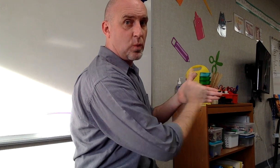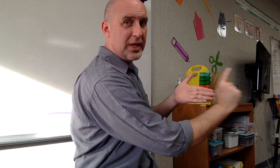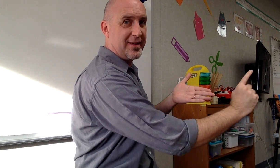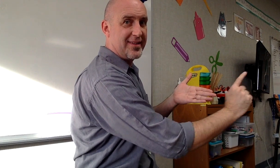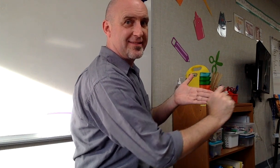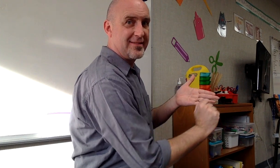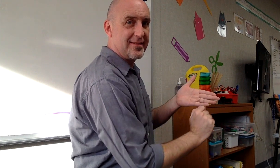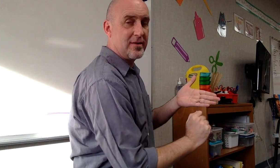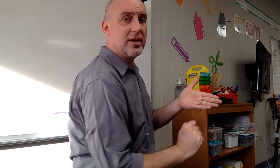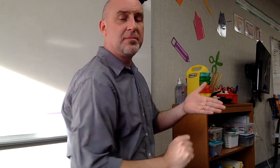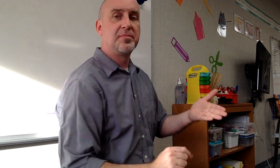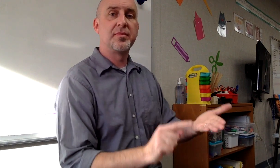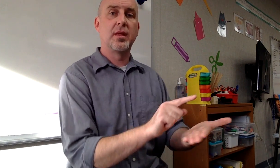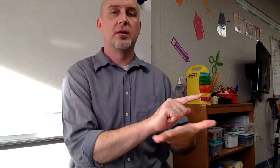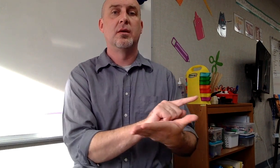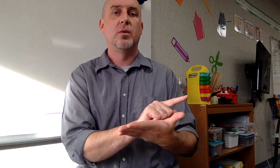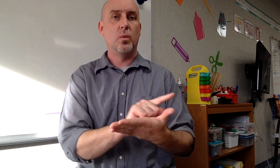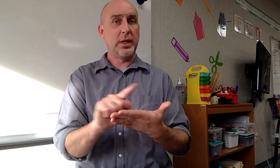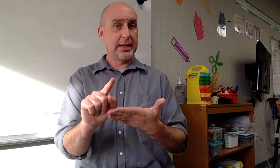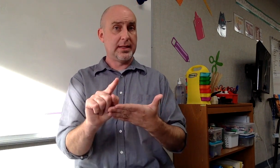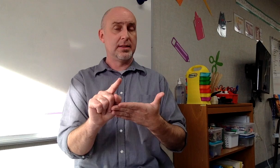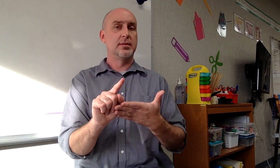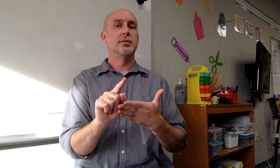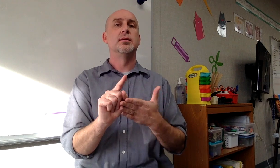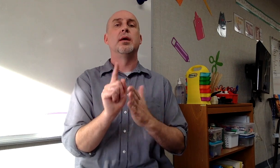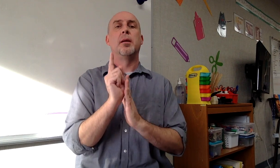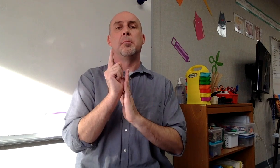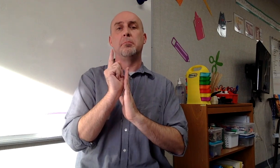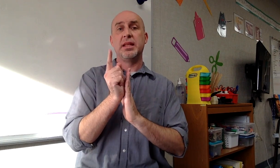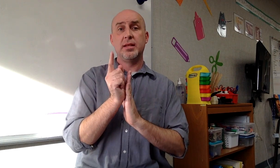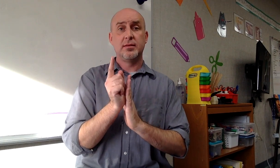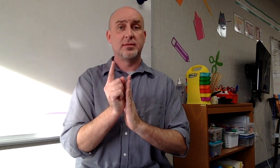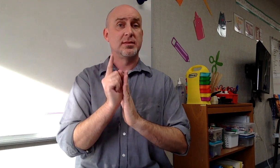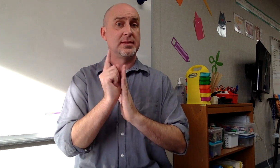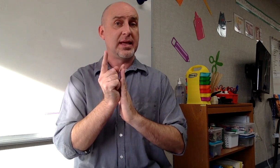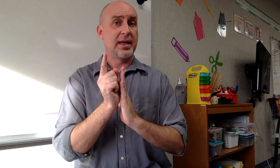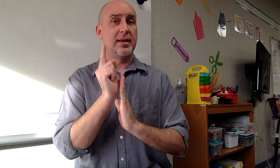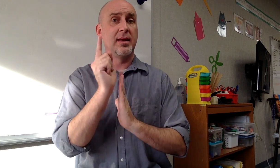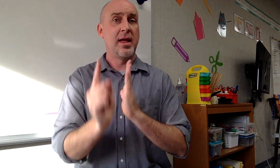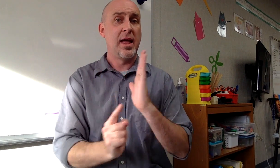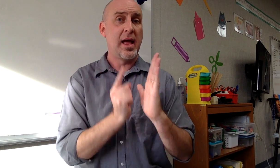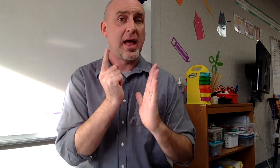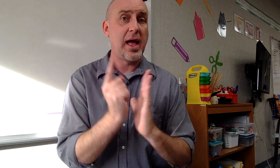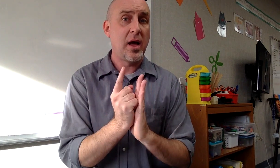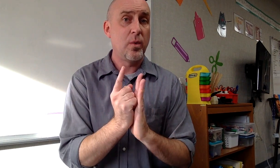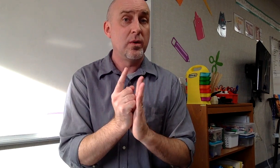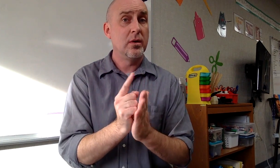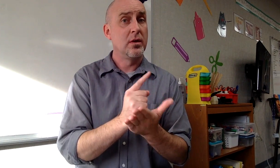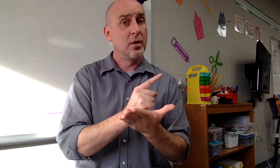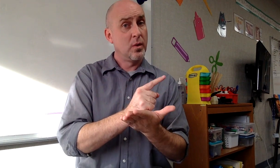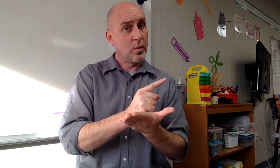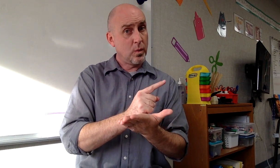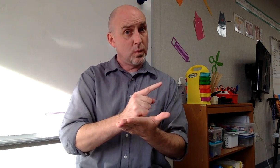Week. All right? Week. Minute, second, hour,